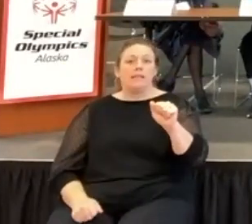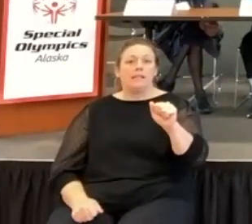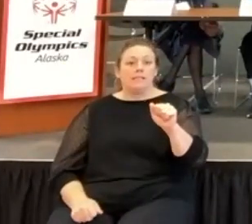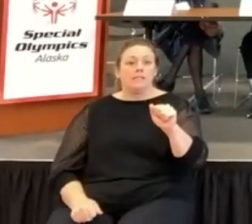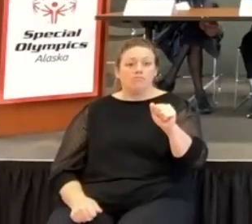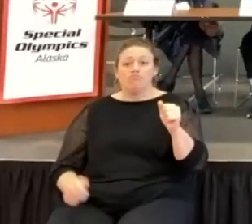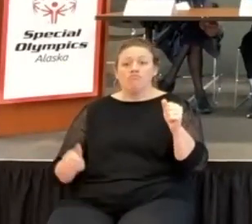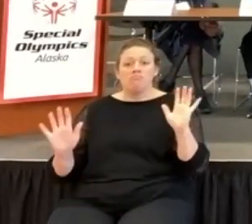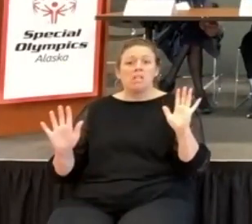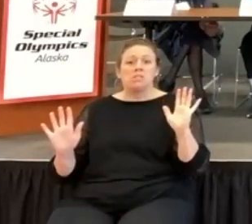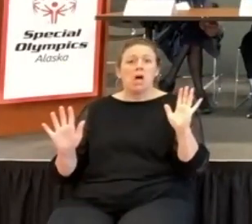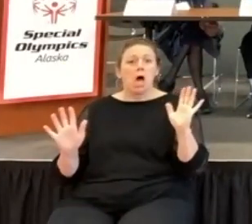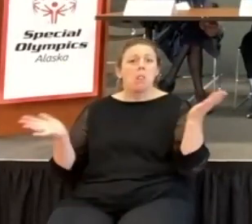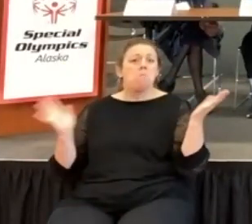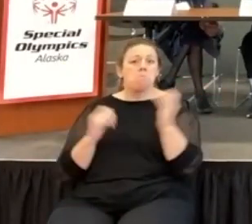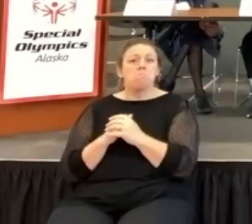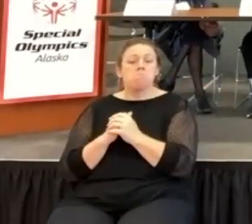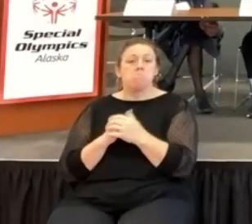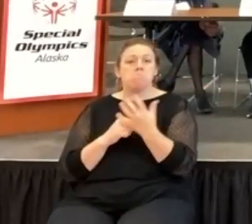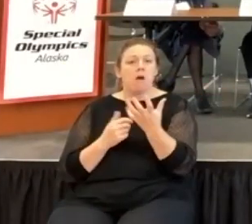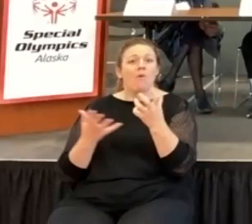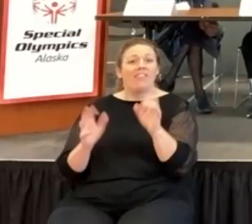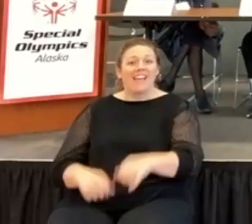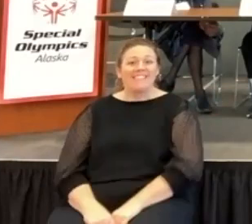That's all I can say.